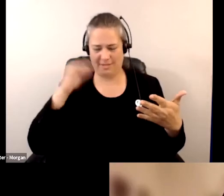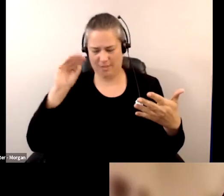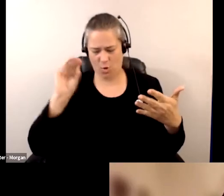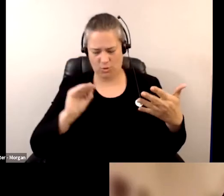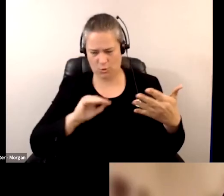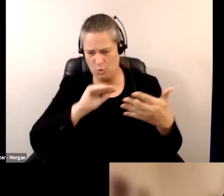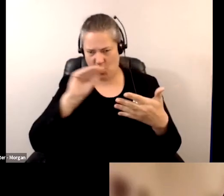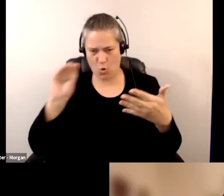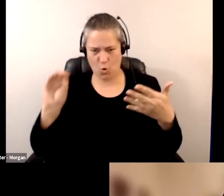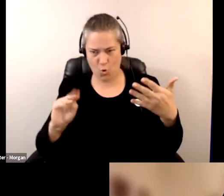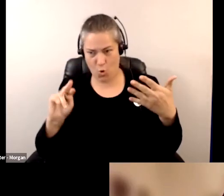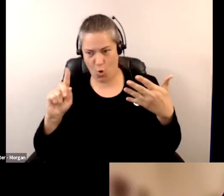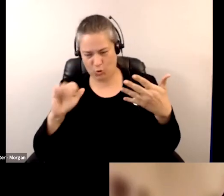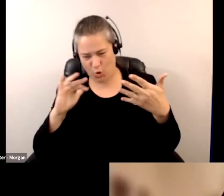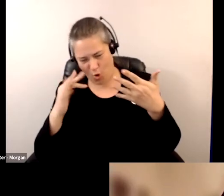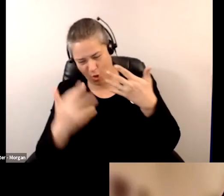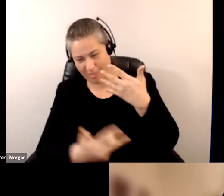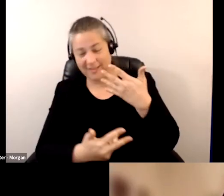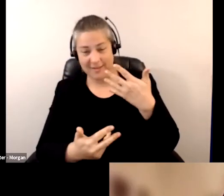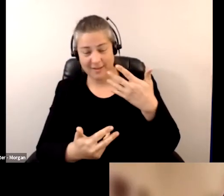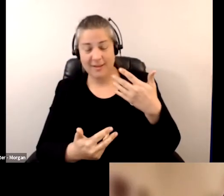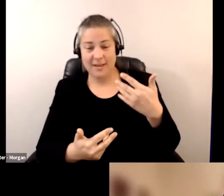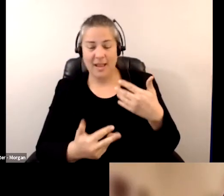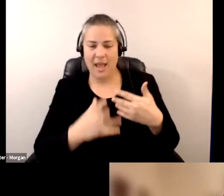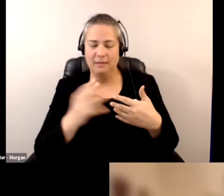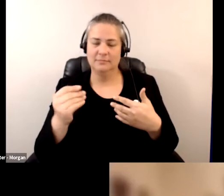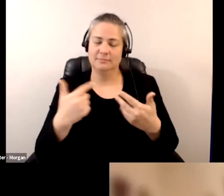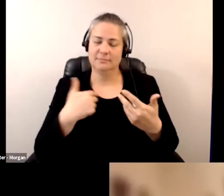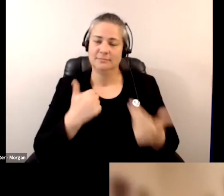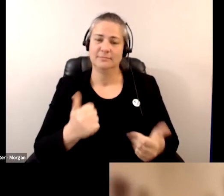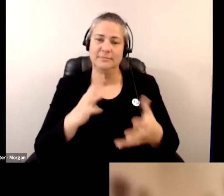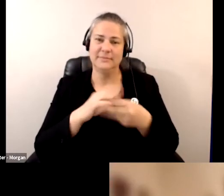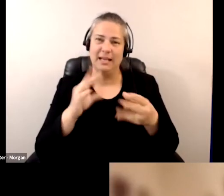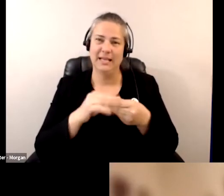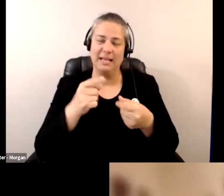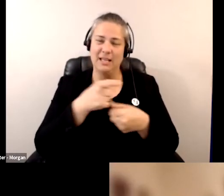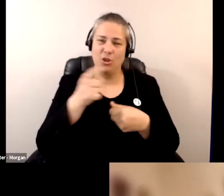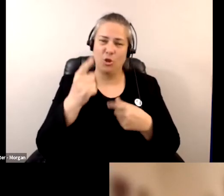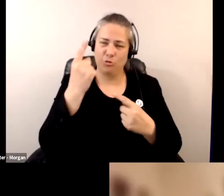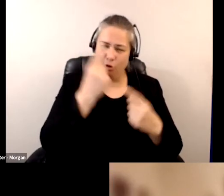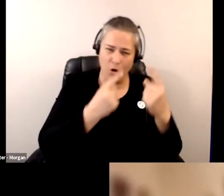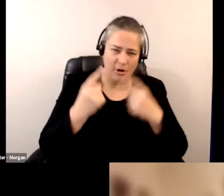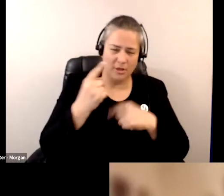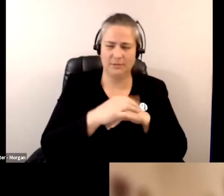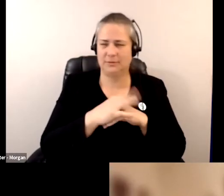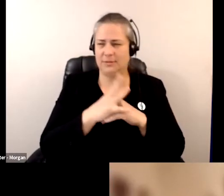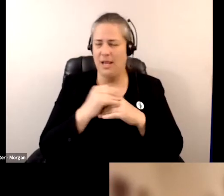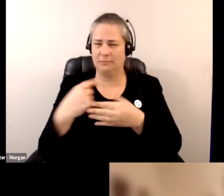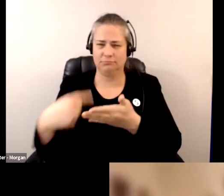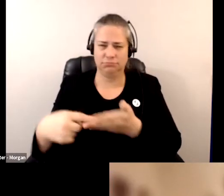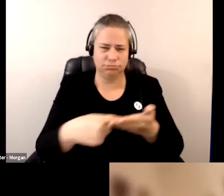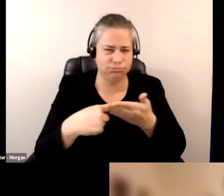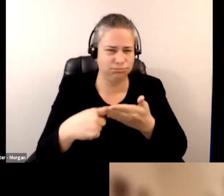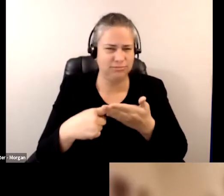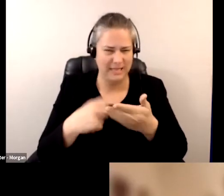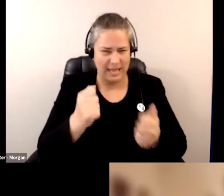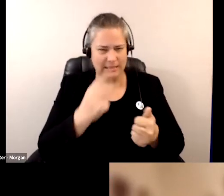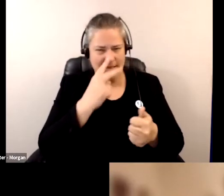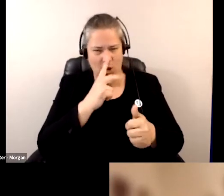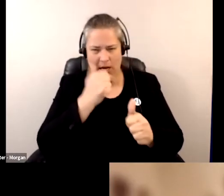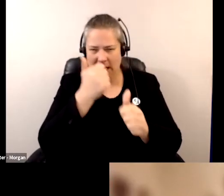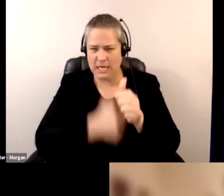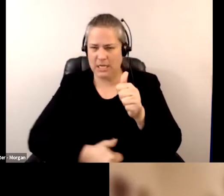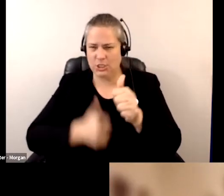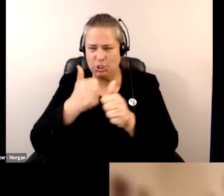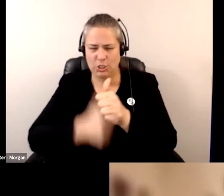say the virtues of thoughtfulness and deliberation is evident on every single page. There is